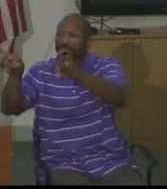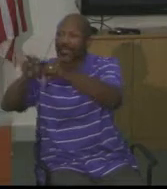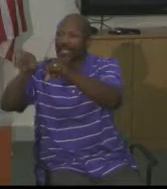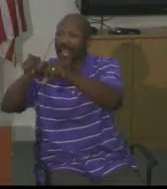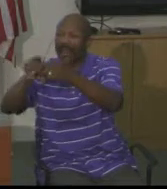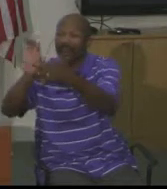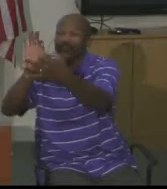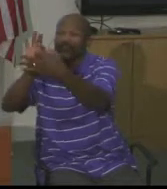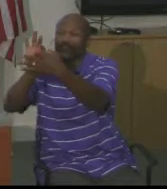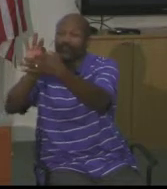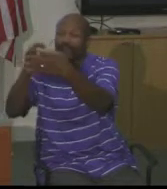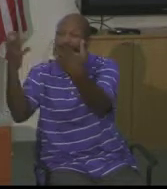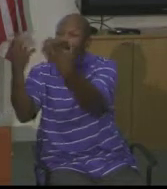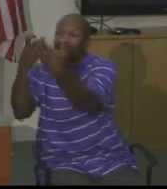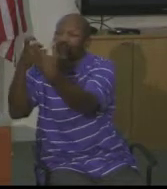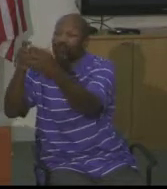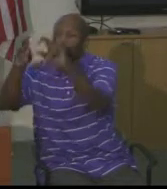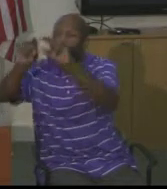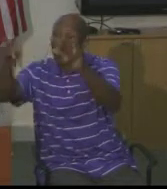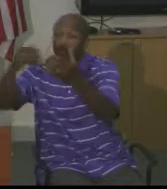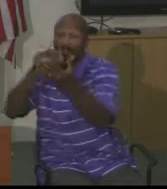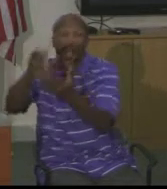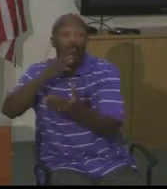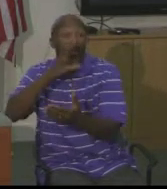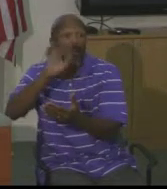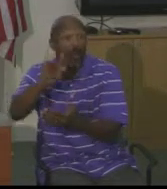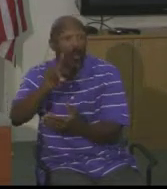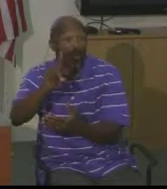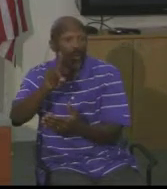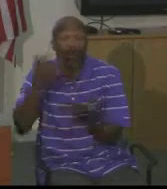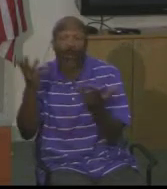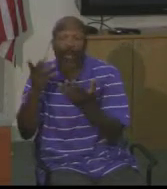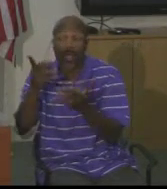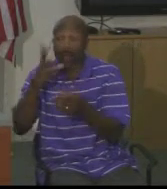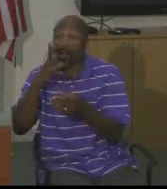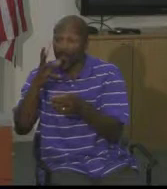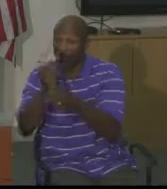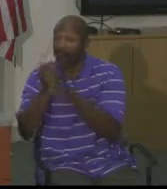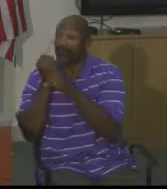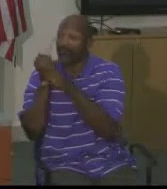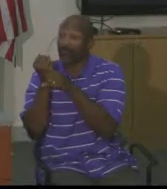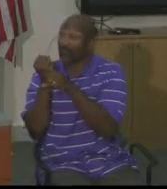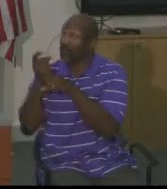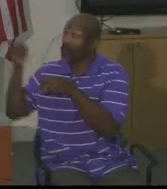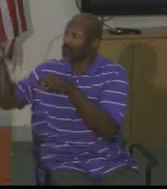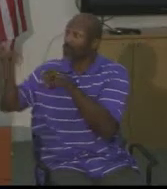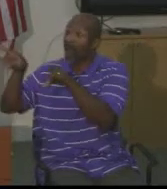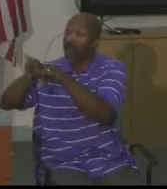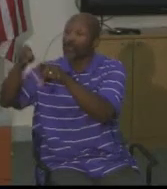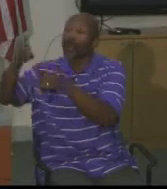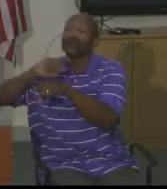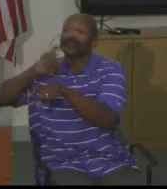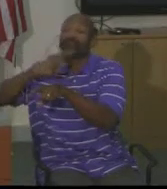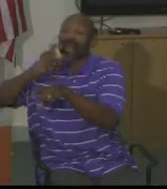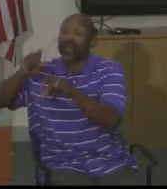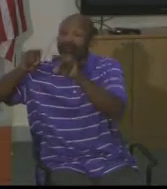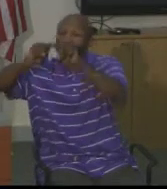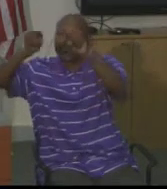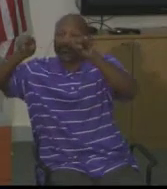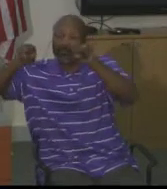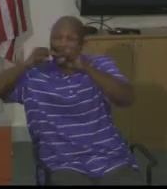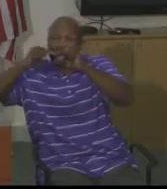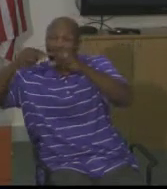fit in. And when you bought your motherboard, not only did you get your motherboard, but you got this little metal square